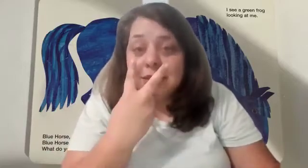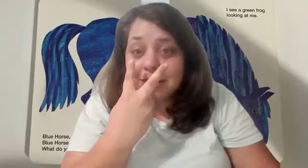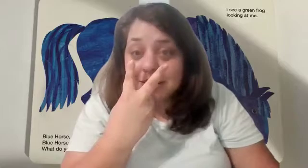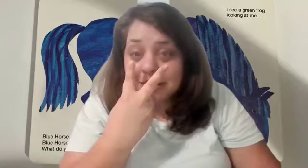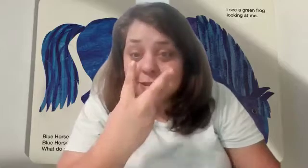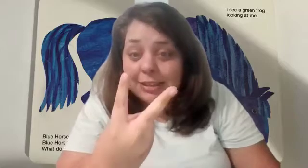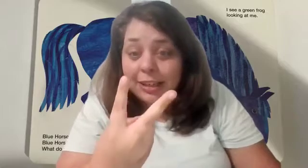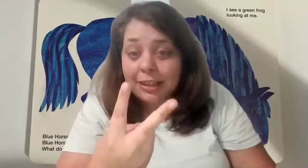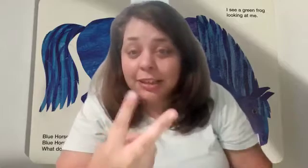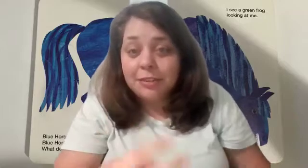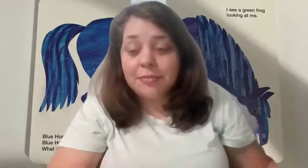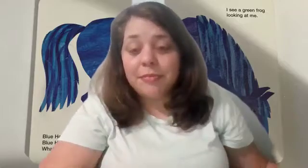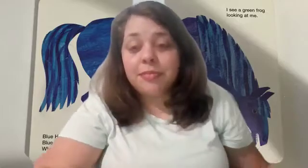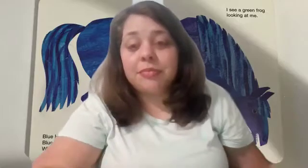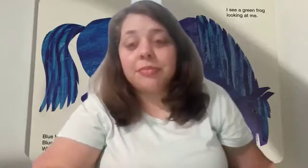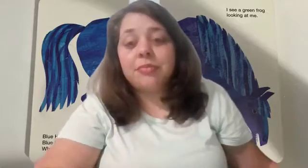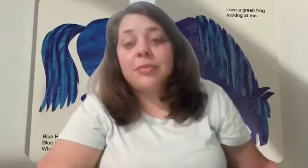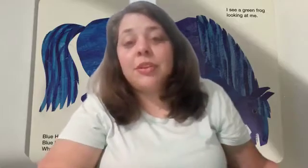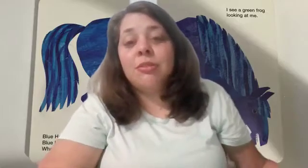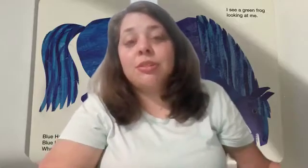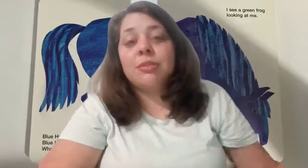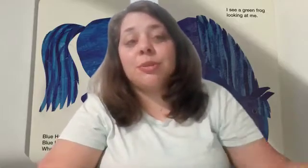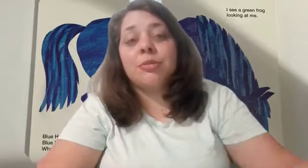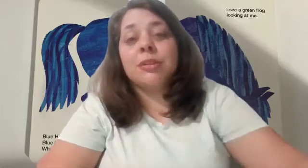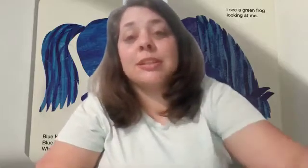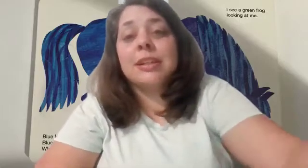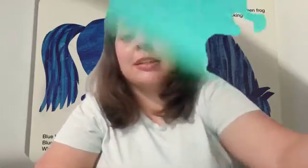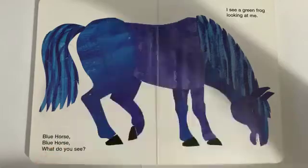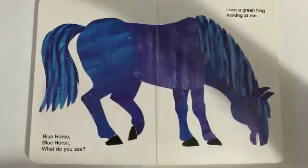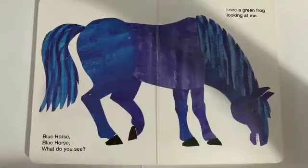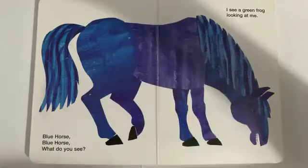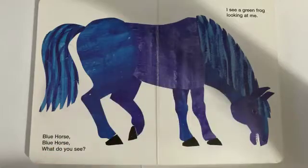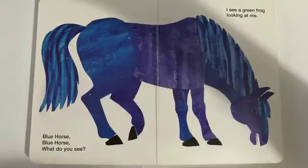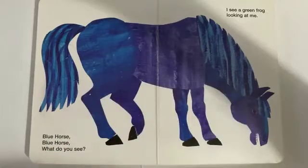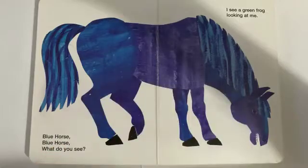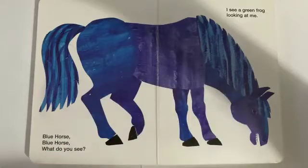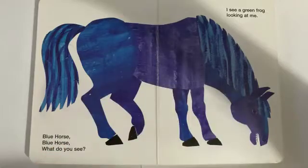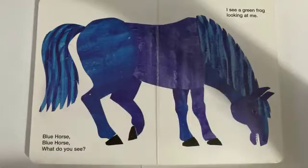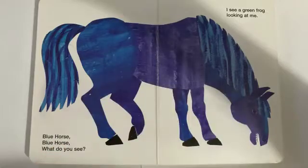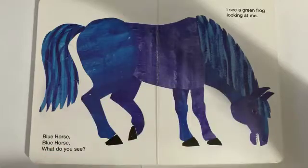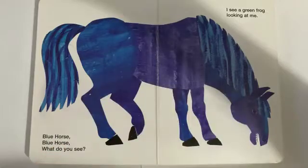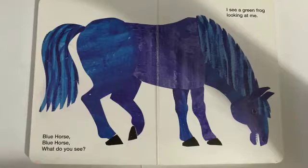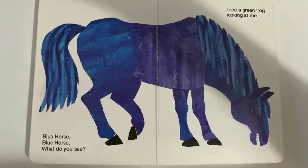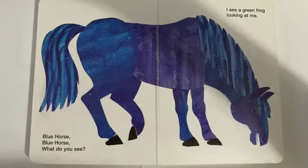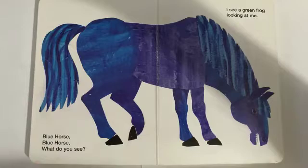I see. Who does the blue horse see?